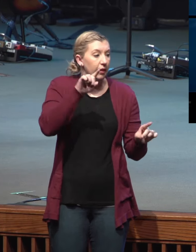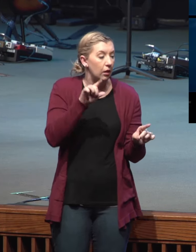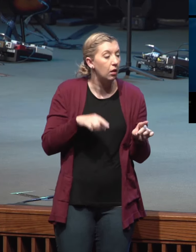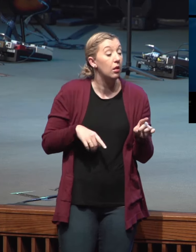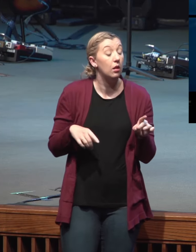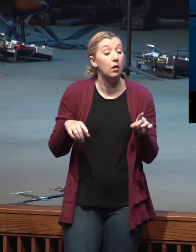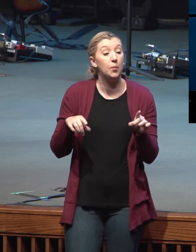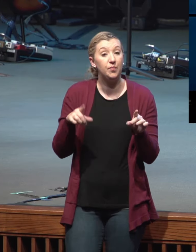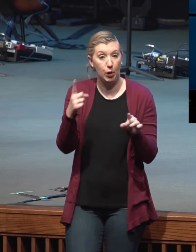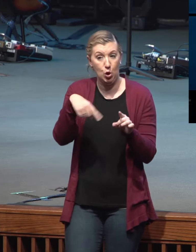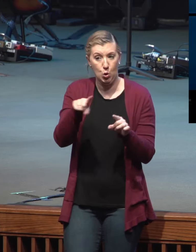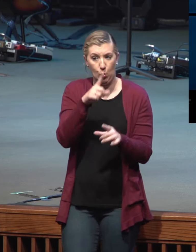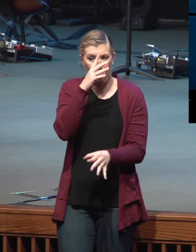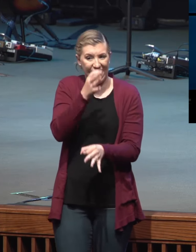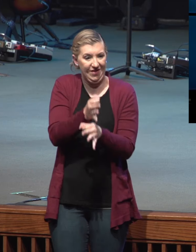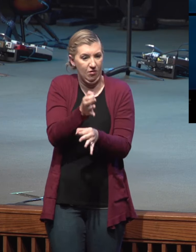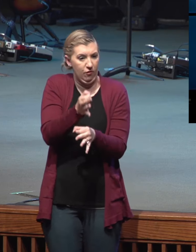Among the faithful,